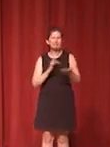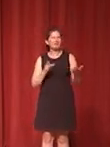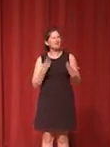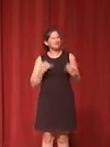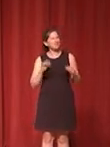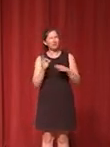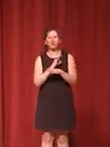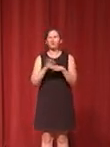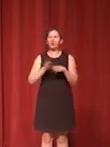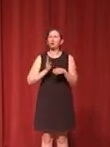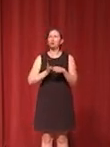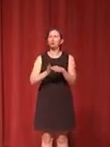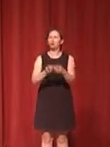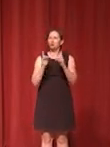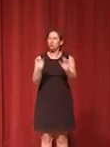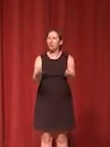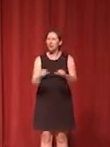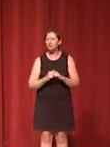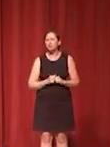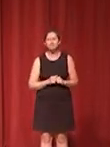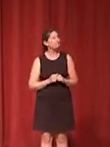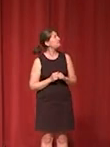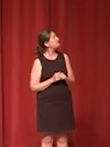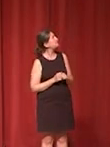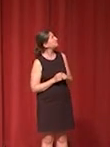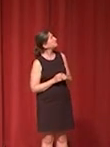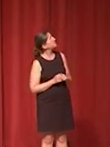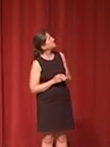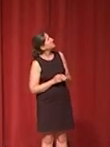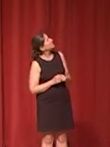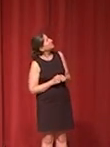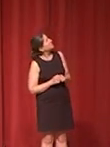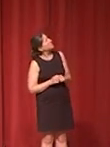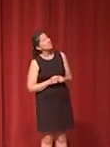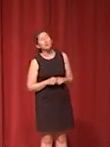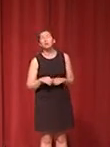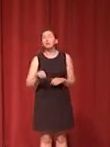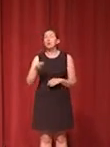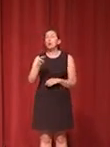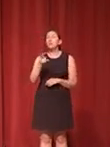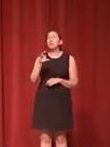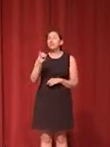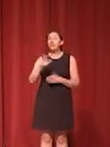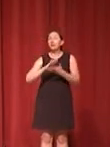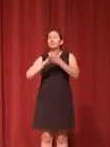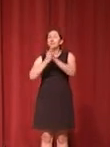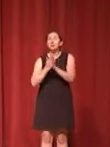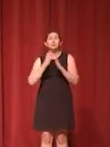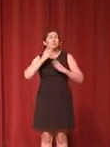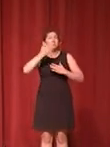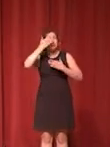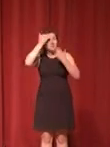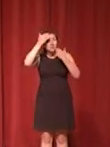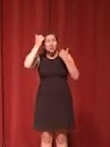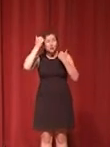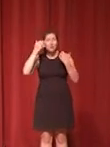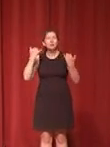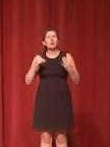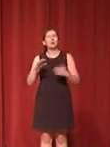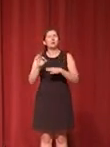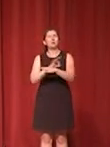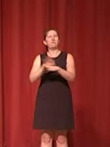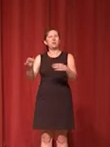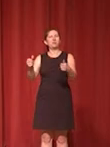We're still getting done what we need to get done. If we get to the point where it's dementia, it means that our function has changed. We